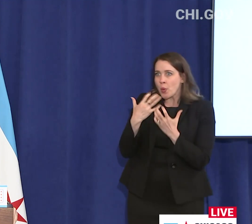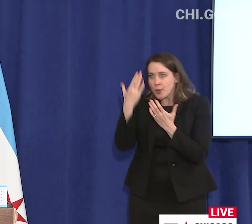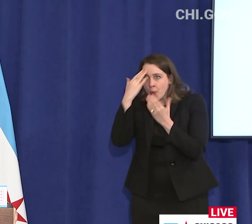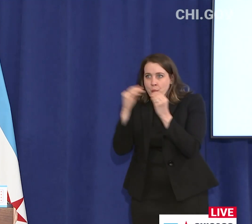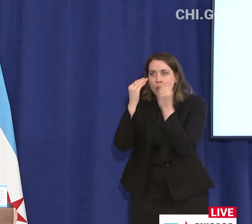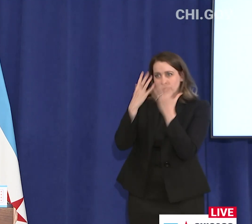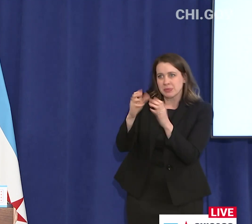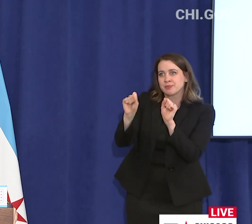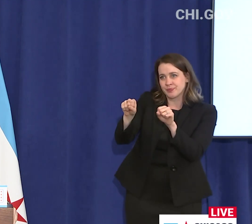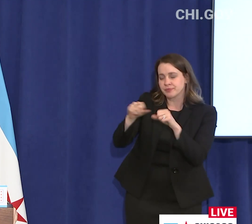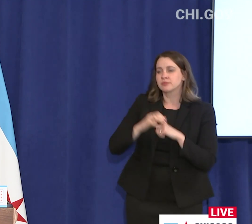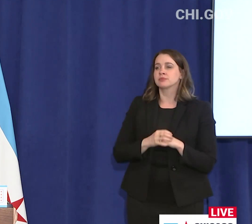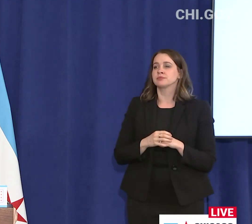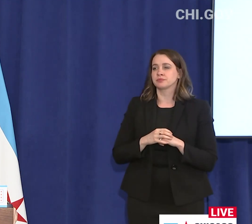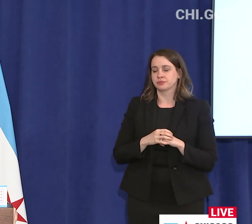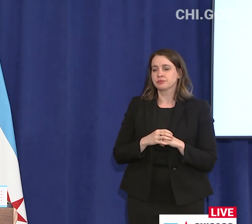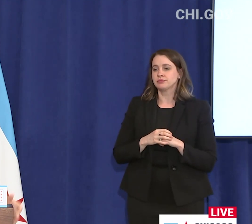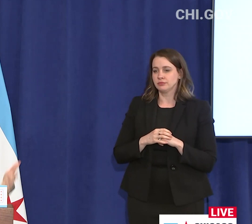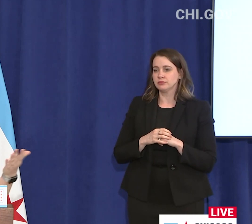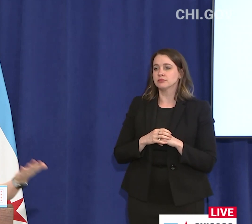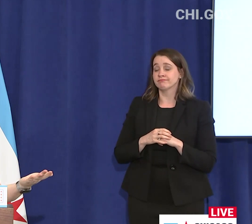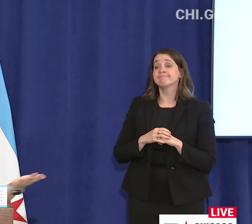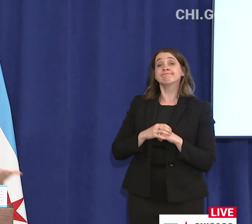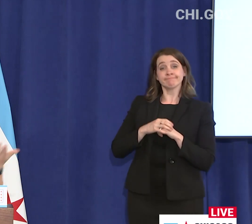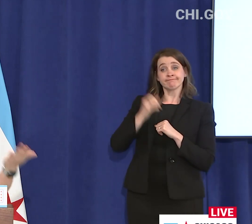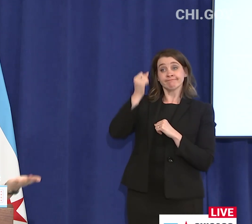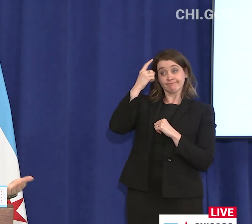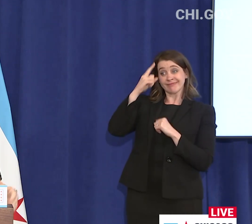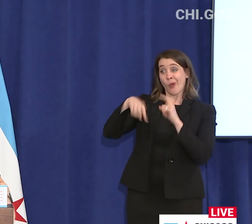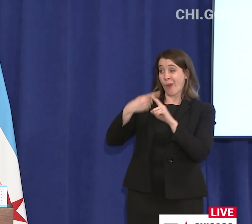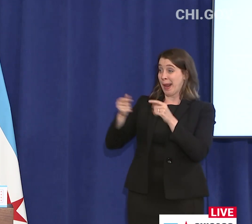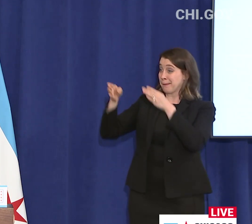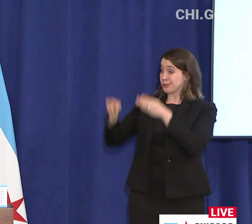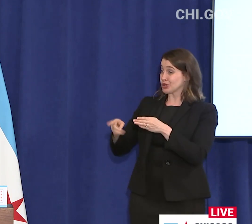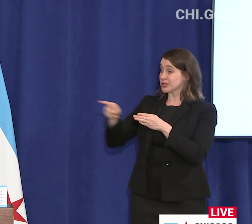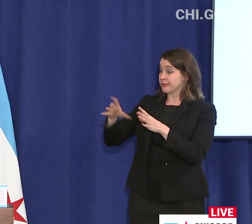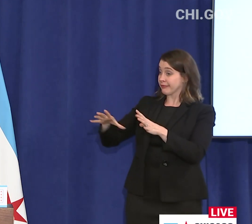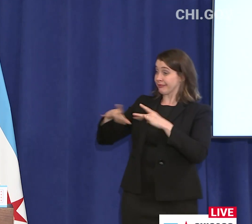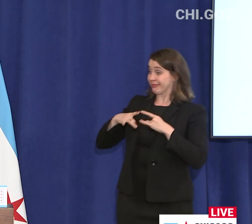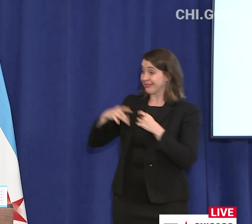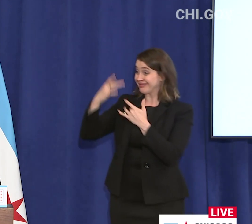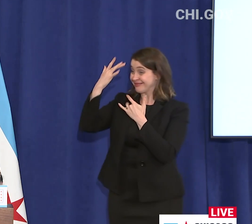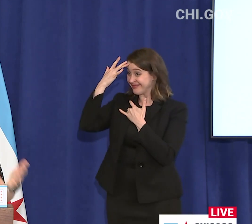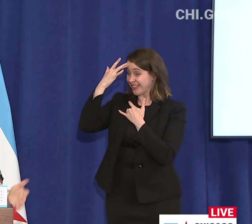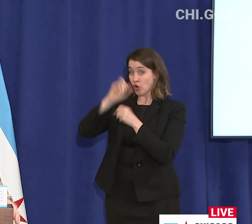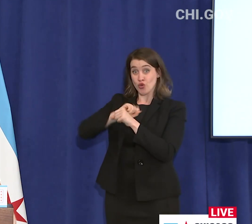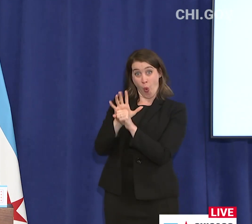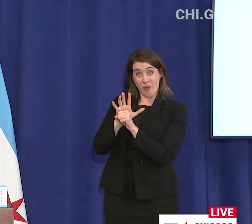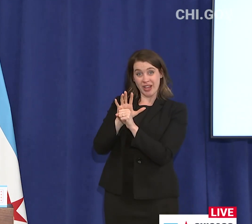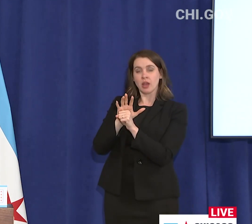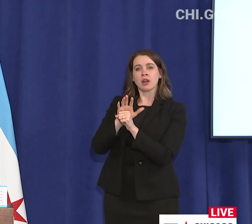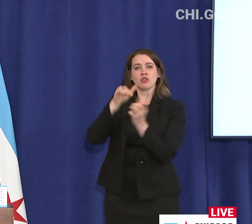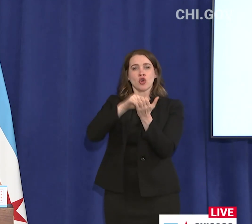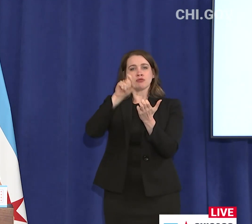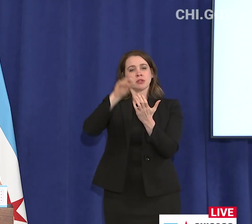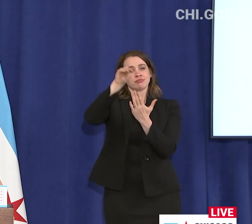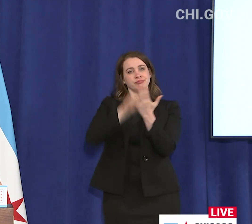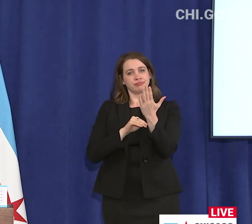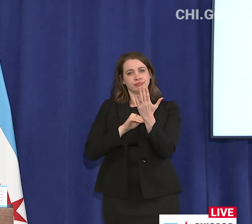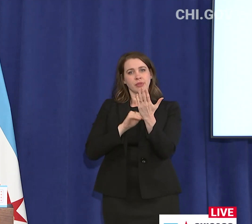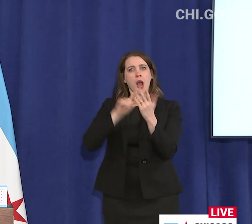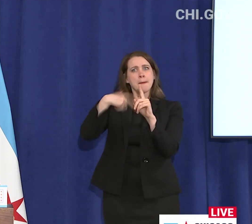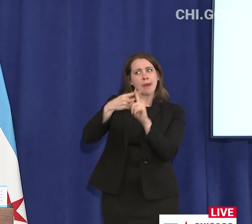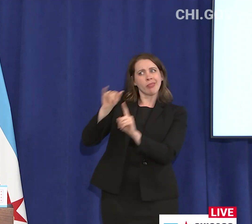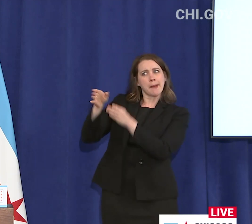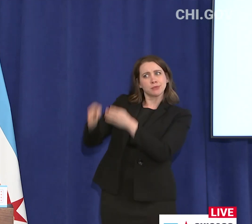a full case report form submitted, there obviously is a space for entering the occupation, but through all of this, we've seen a lot of